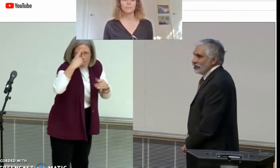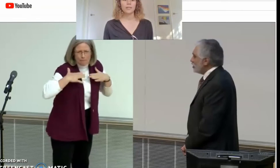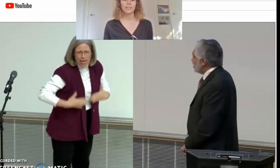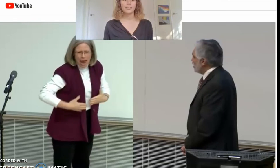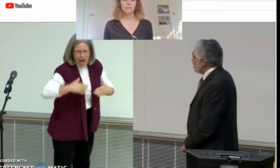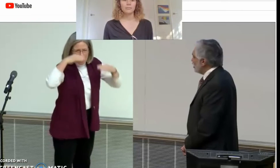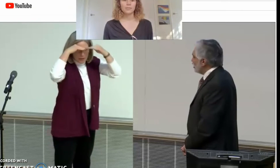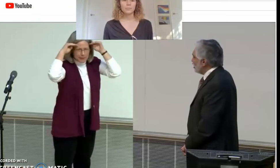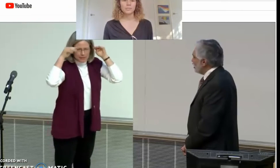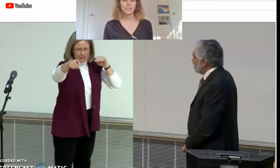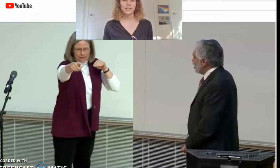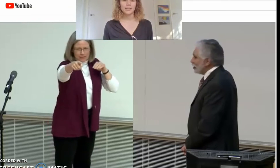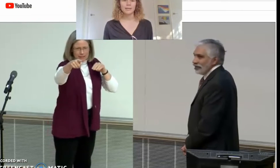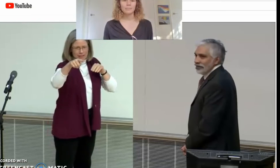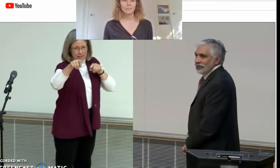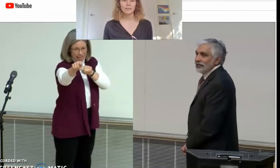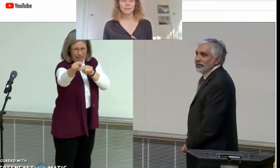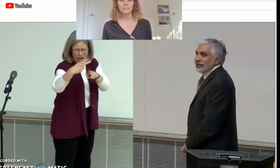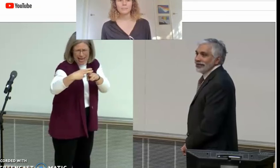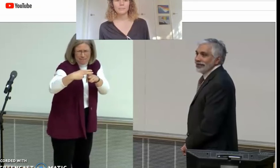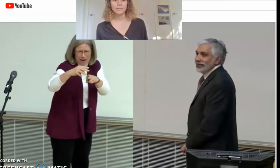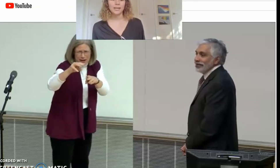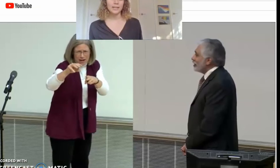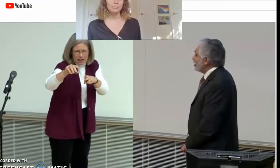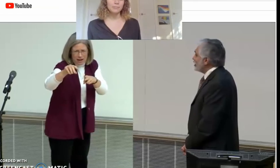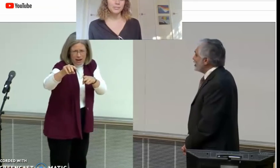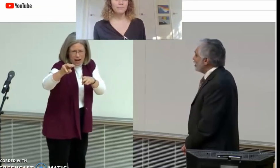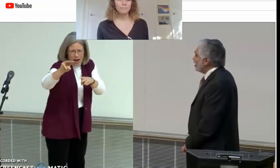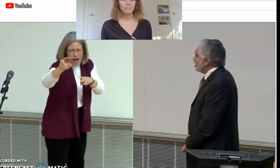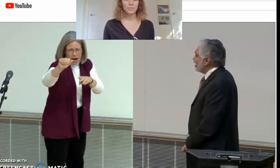And I think one of you who were standing up with the black hair, what was your name?